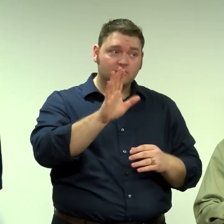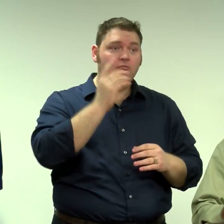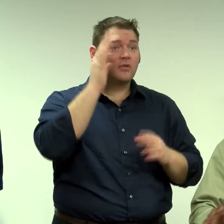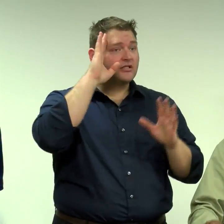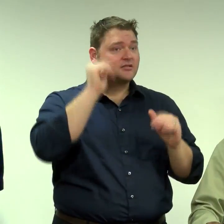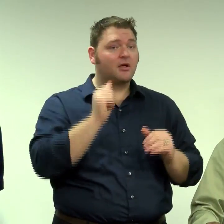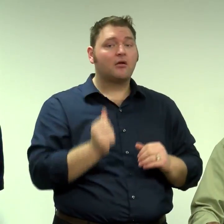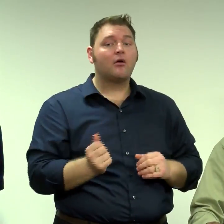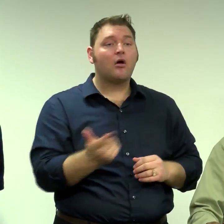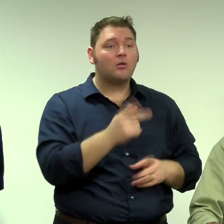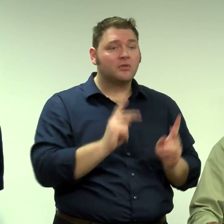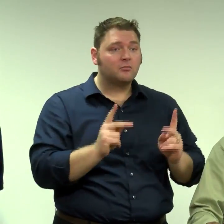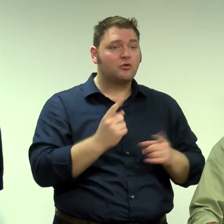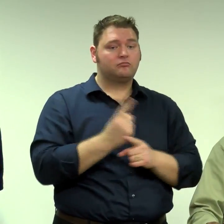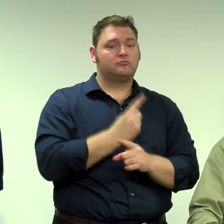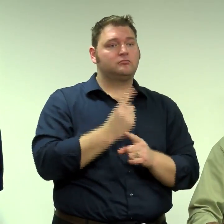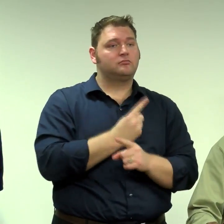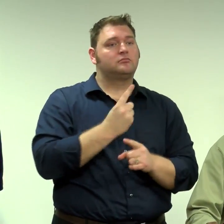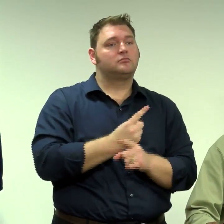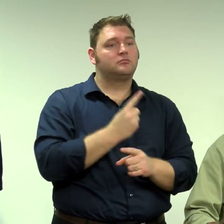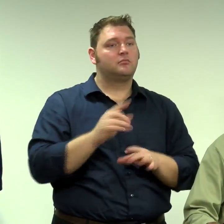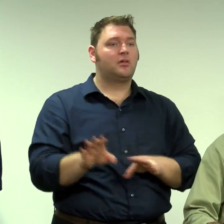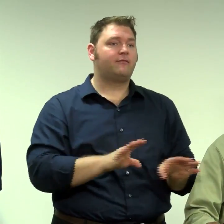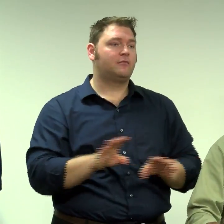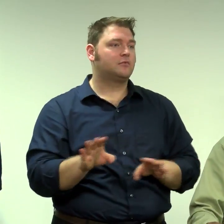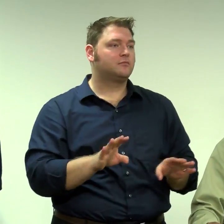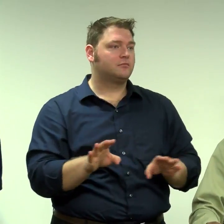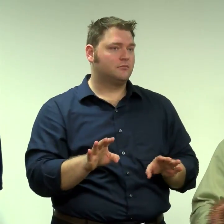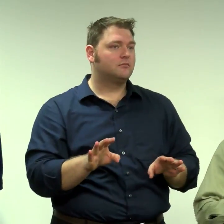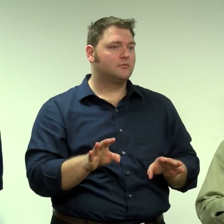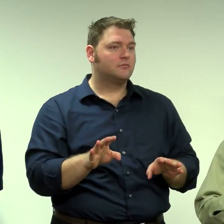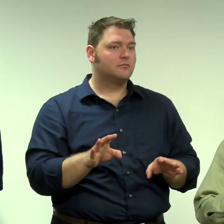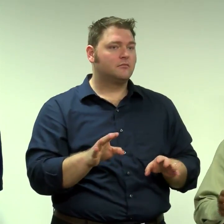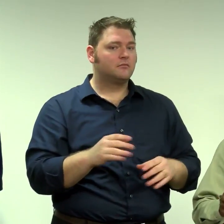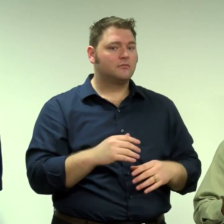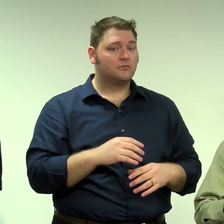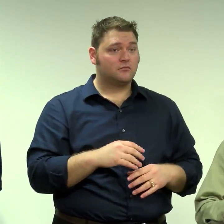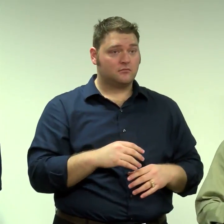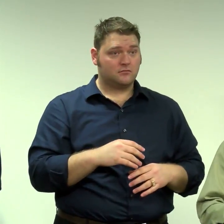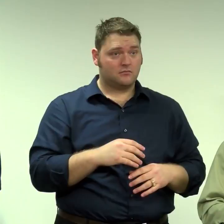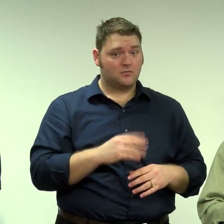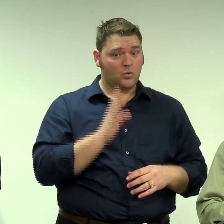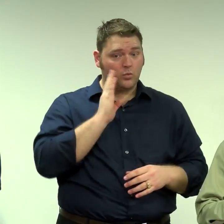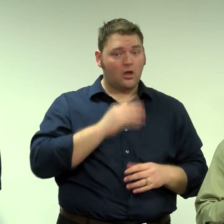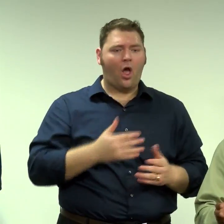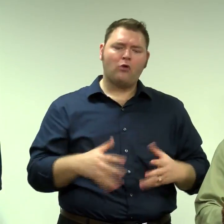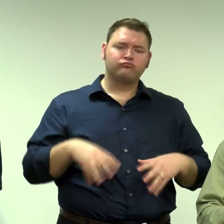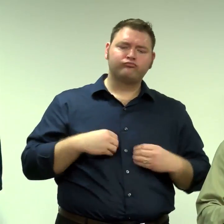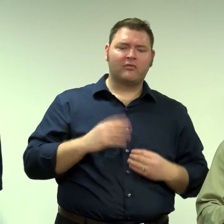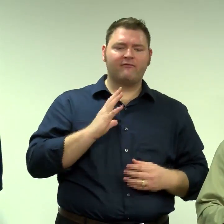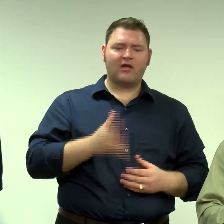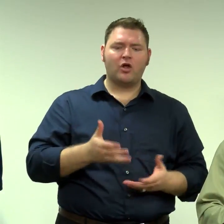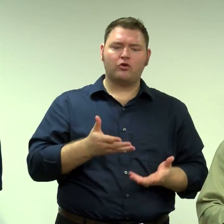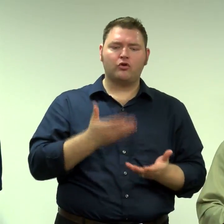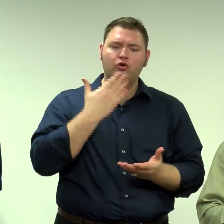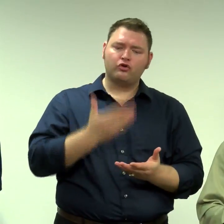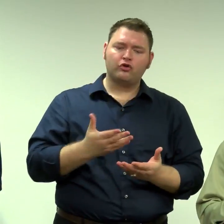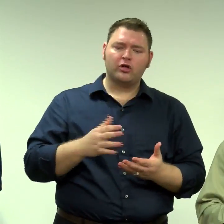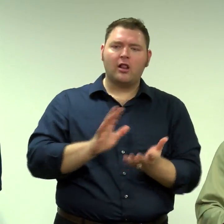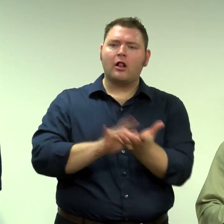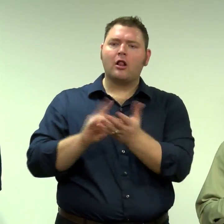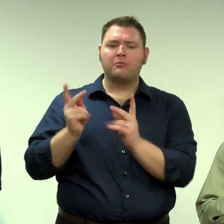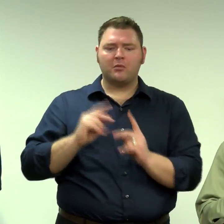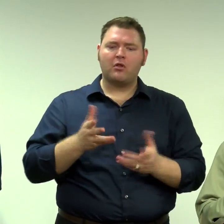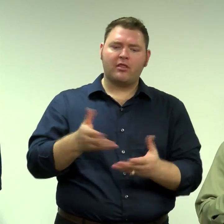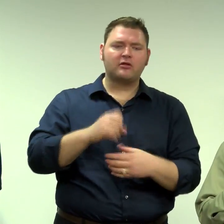do not, and we are not going to tolerate any activity that's criminal in nature or that is disruptive, okay? So